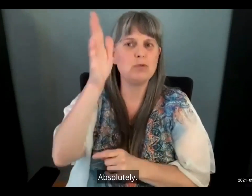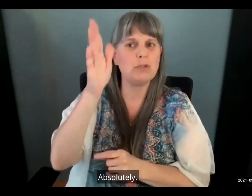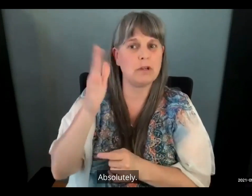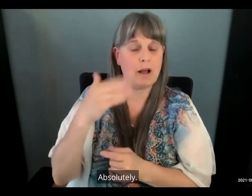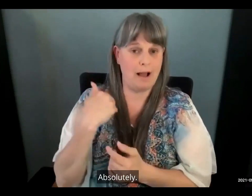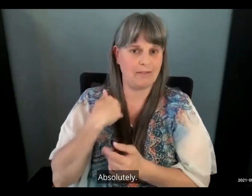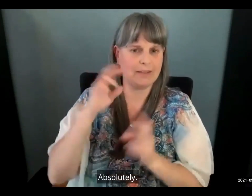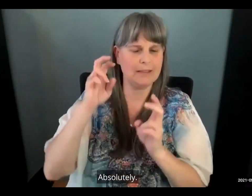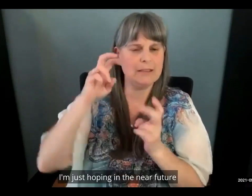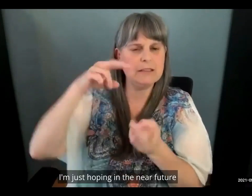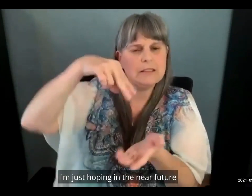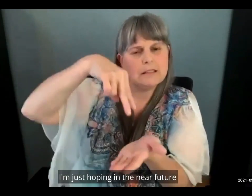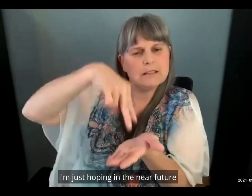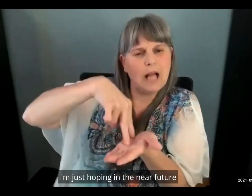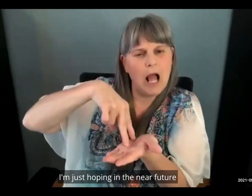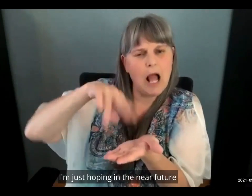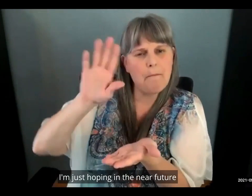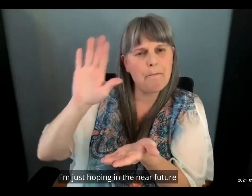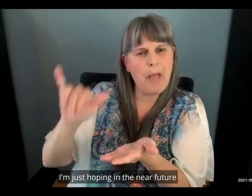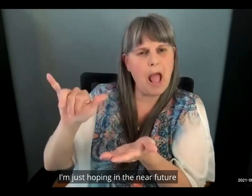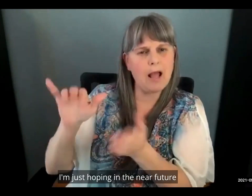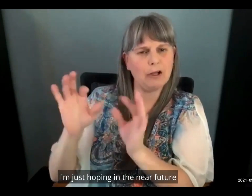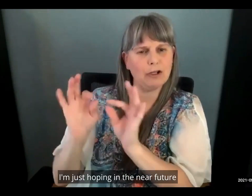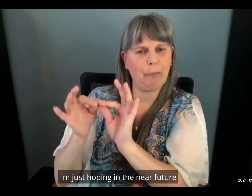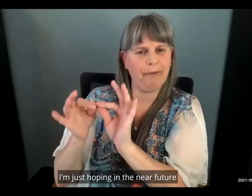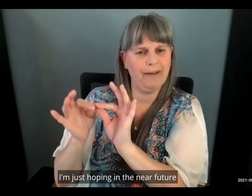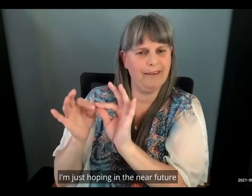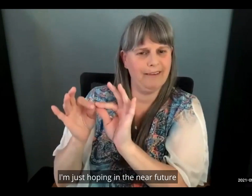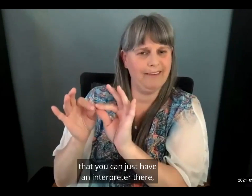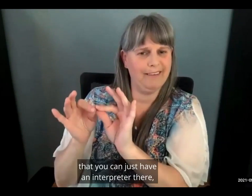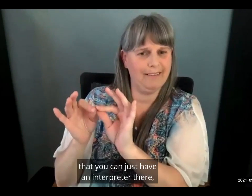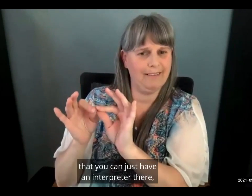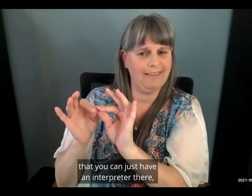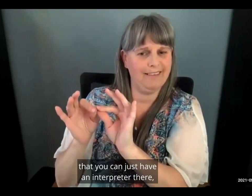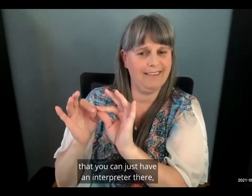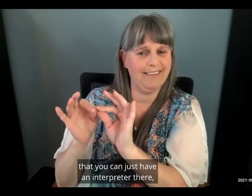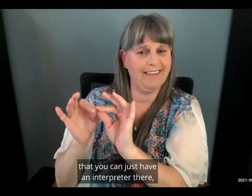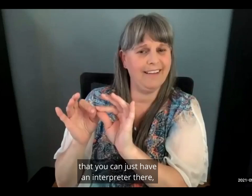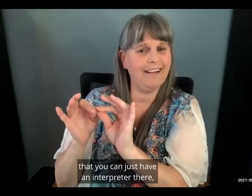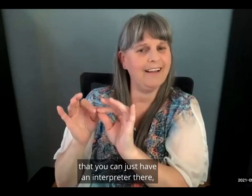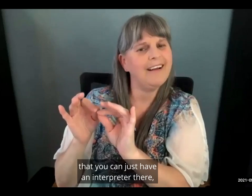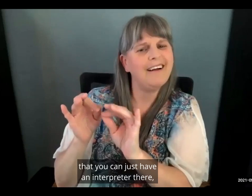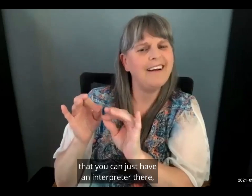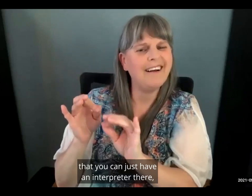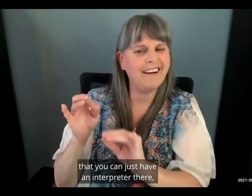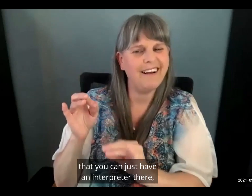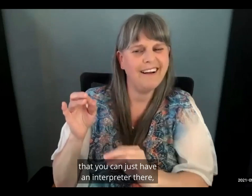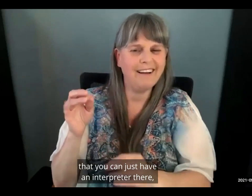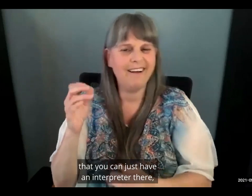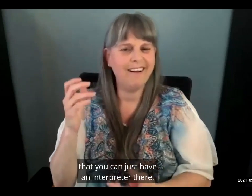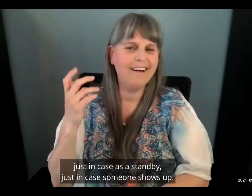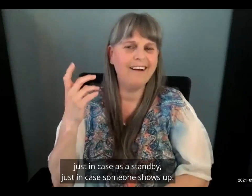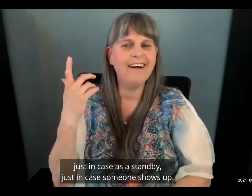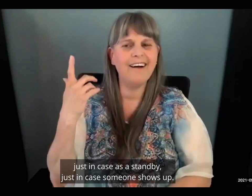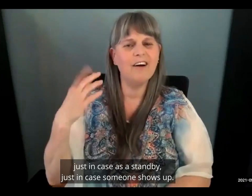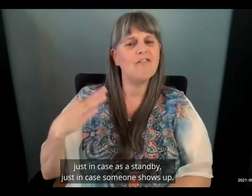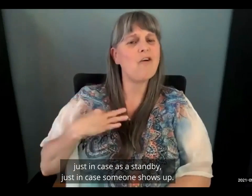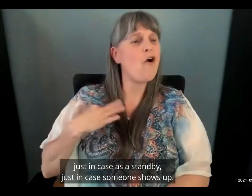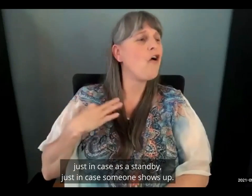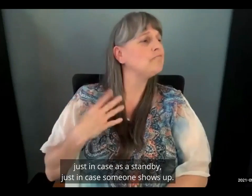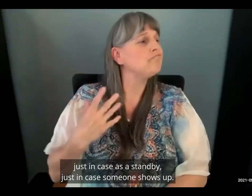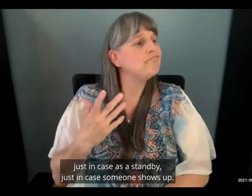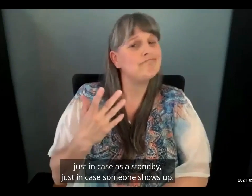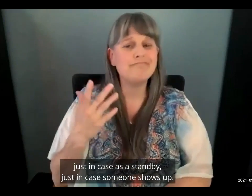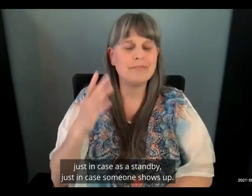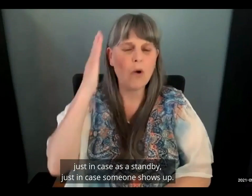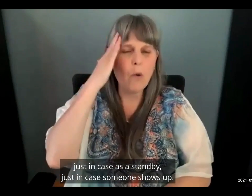interpreter. Absolutely. I'm just hoping, you know, in the near future that you can just have an interpreter there just in case,